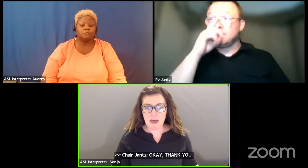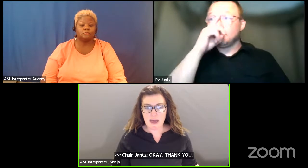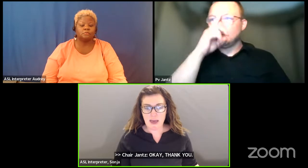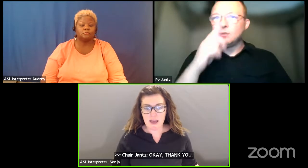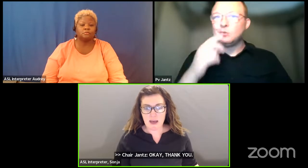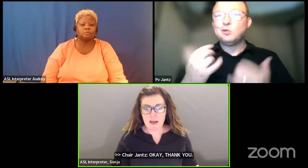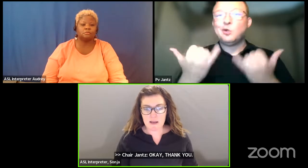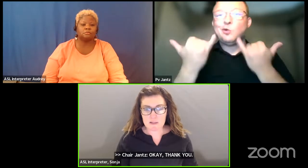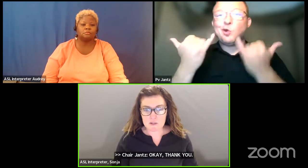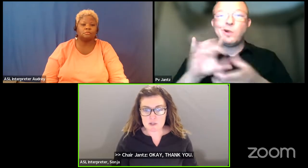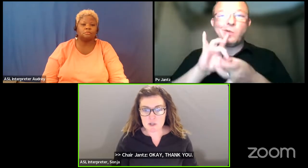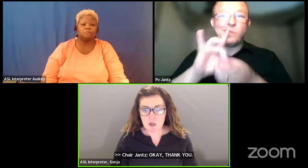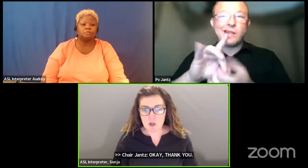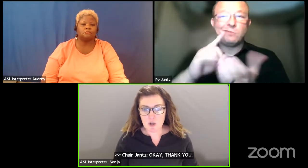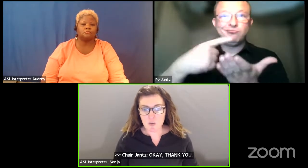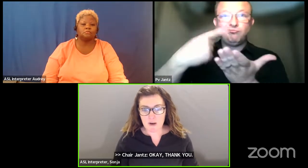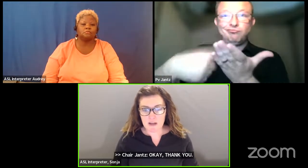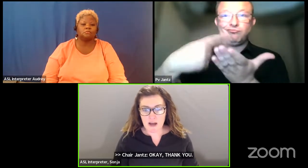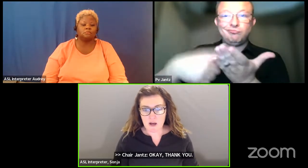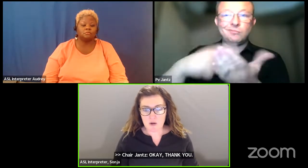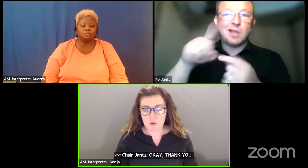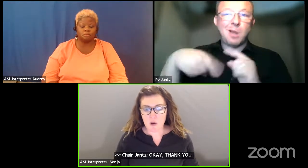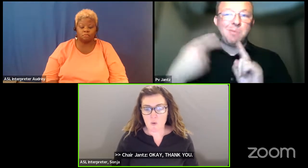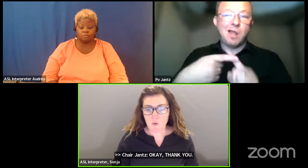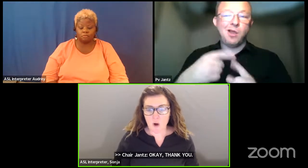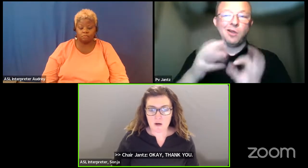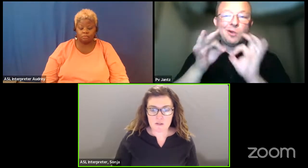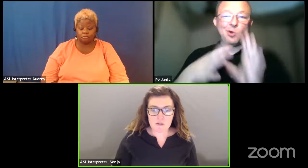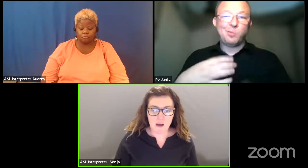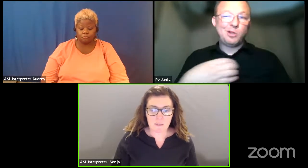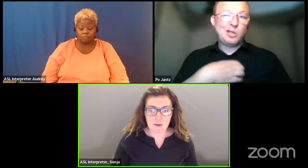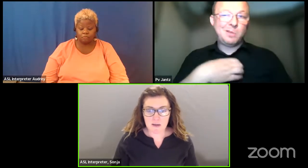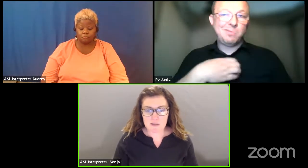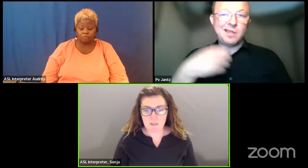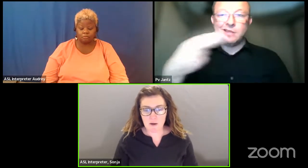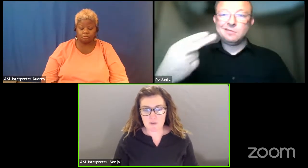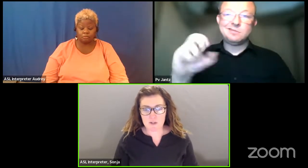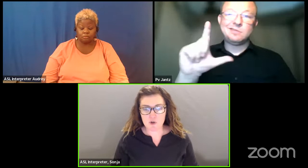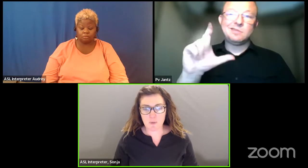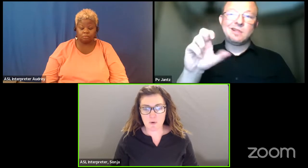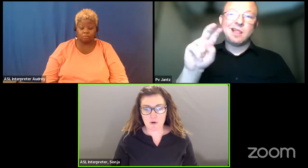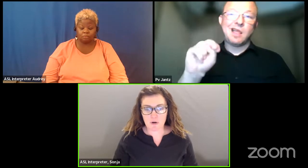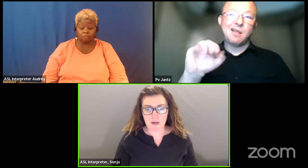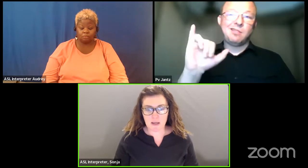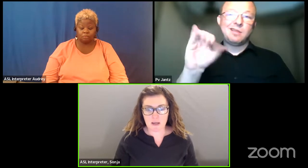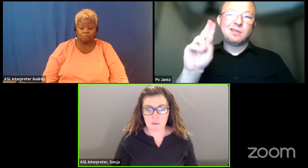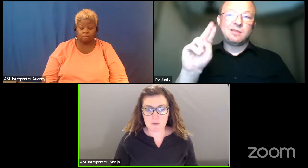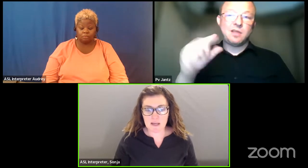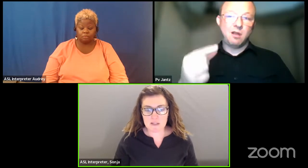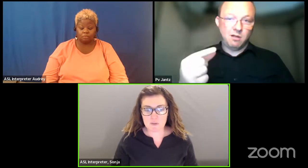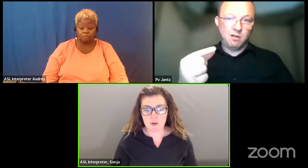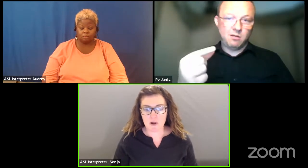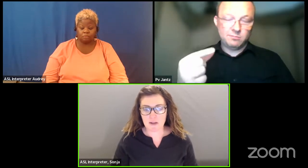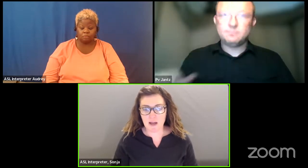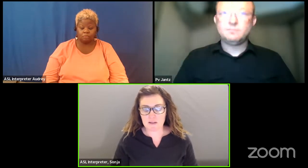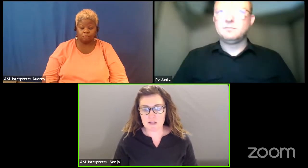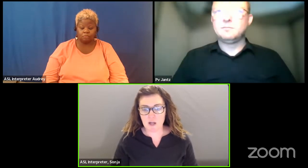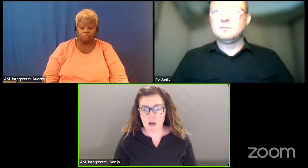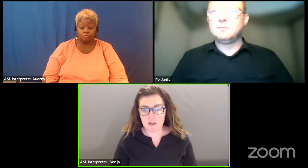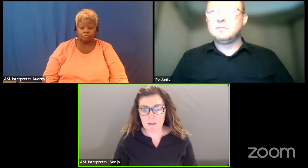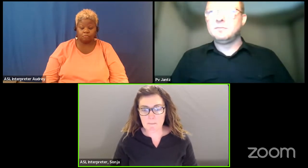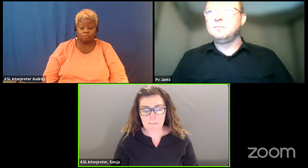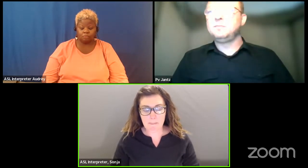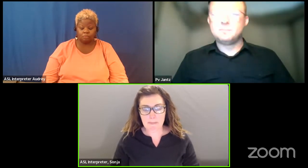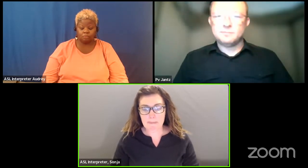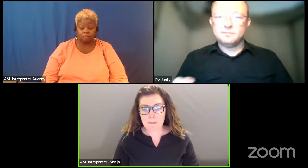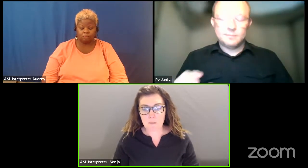7:17. And right now, our topic is about the interpreter complaint regarding Helen